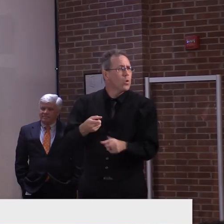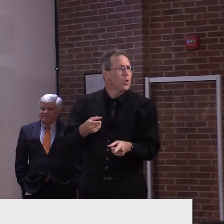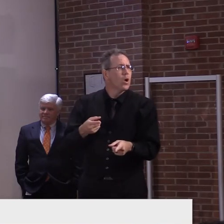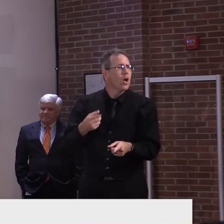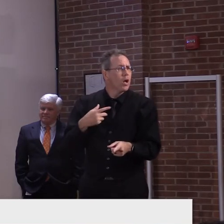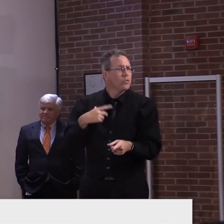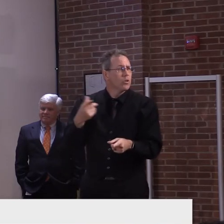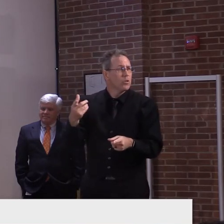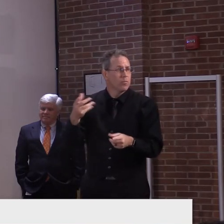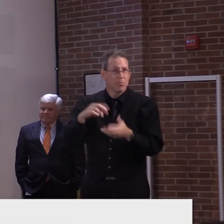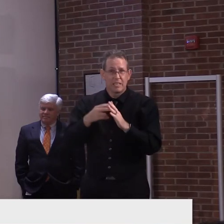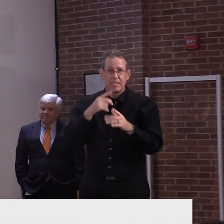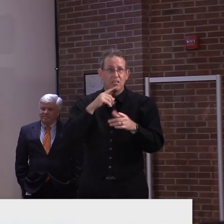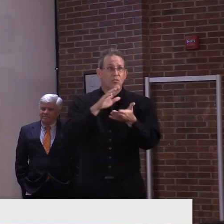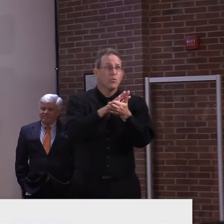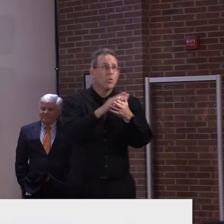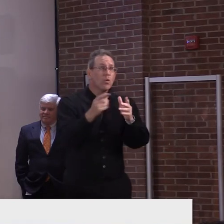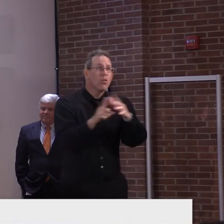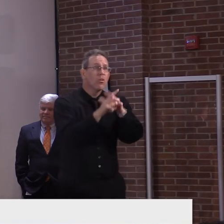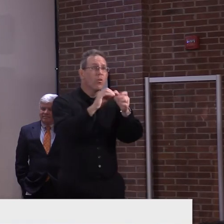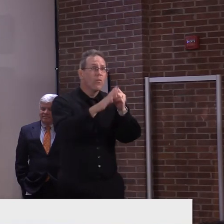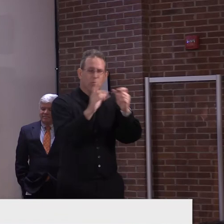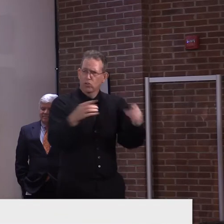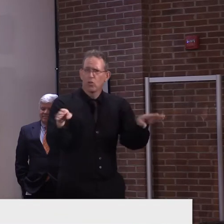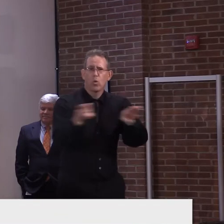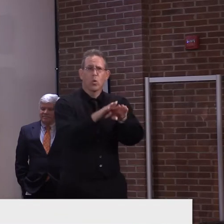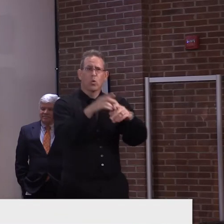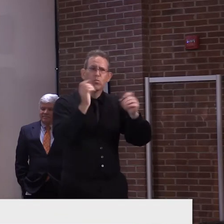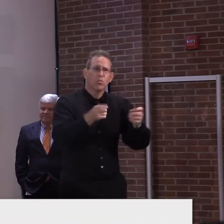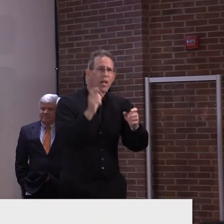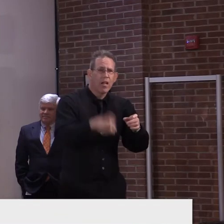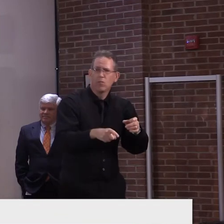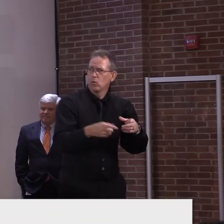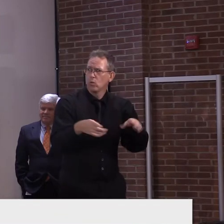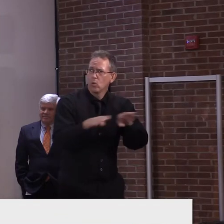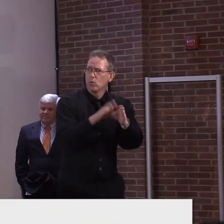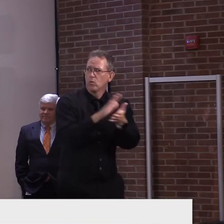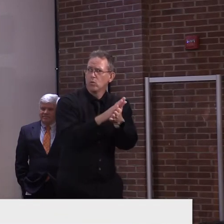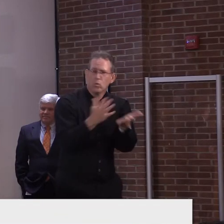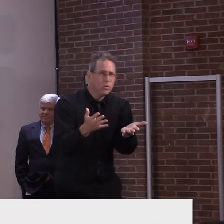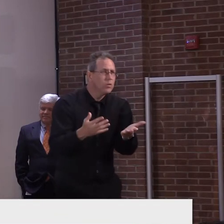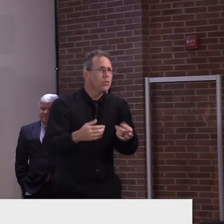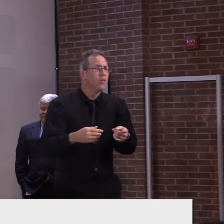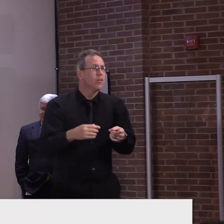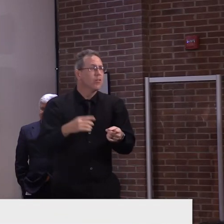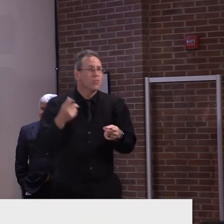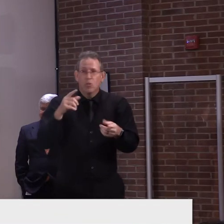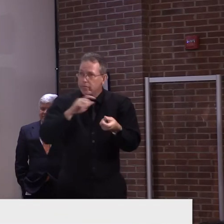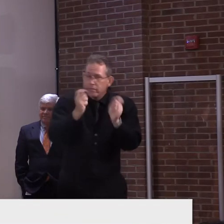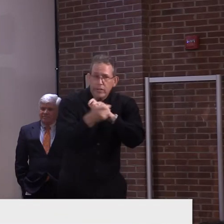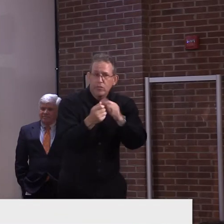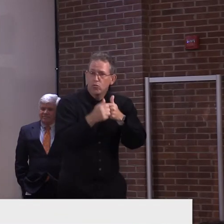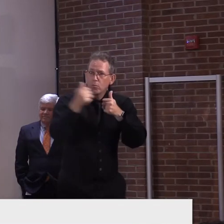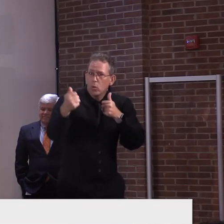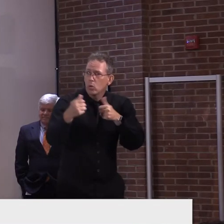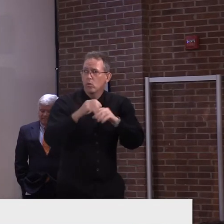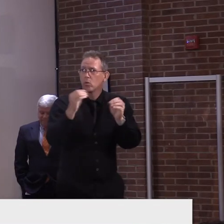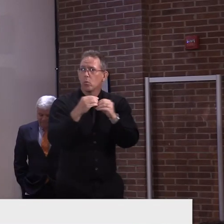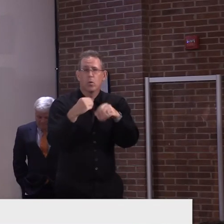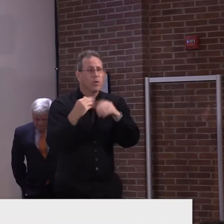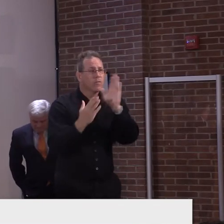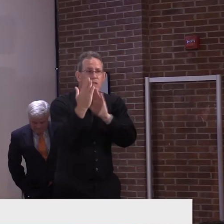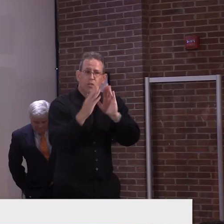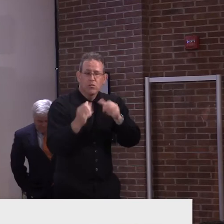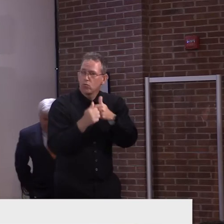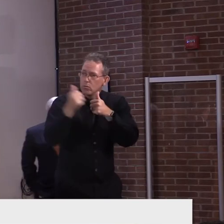that it can switch to remote learning without consequences for its, you know, educational calendar and stuff like that? Well, the recommendation, as it was last year,